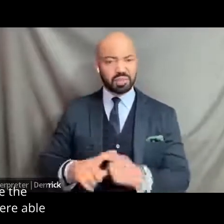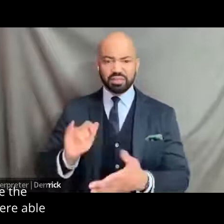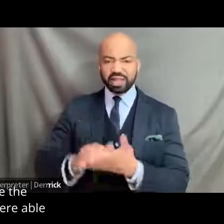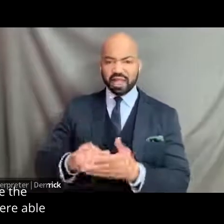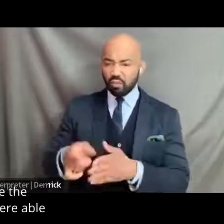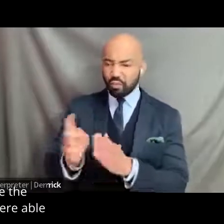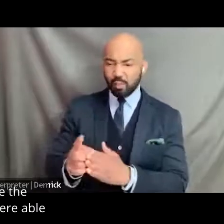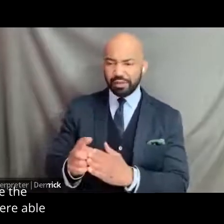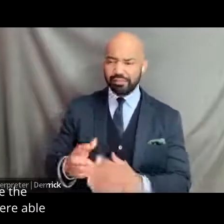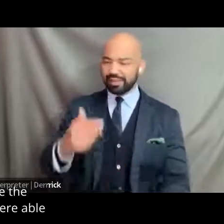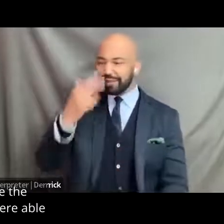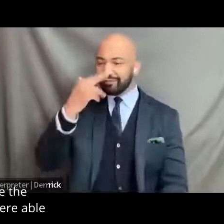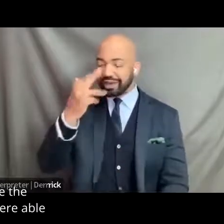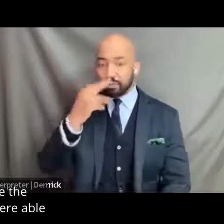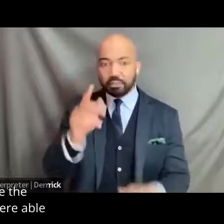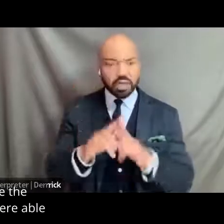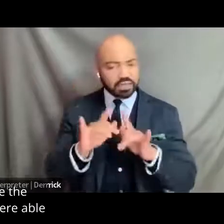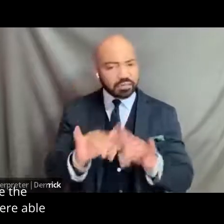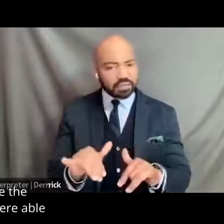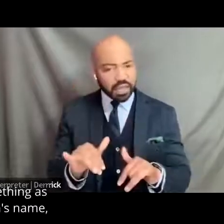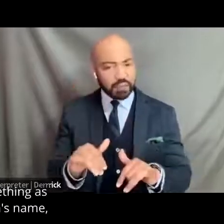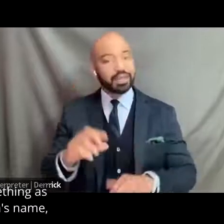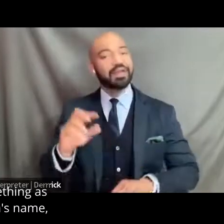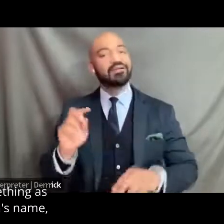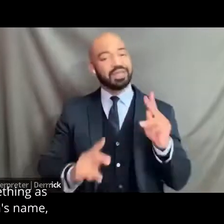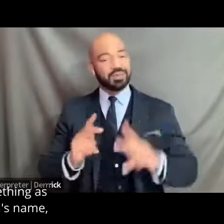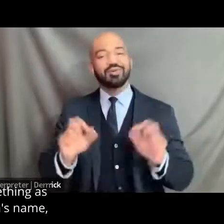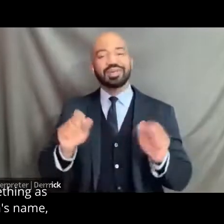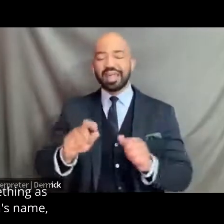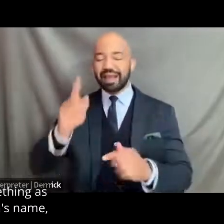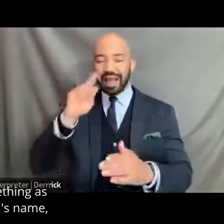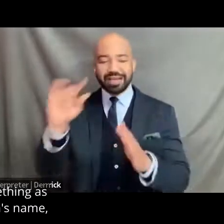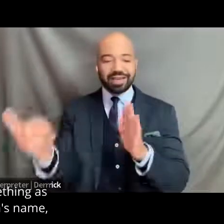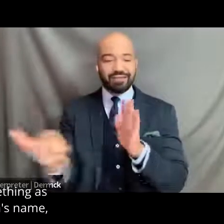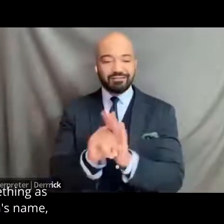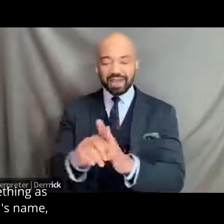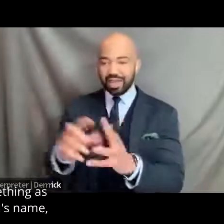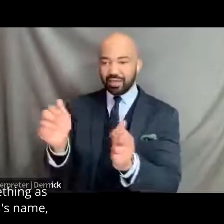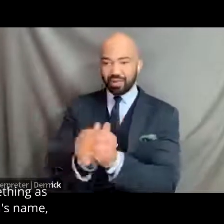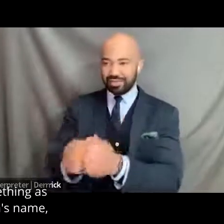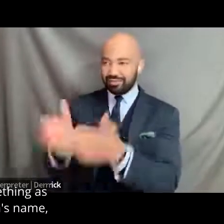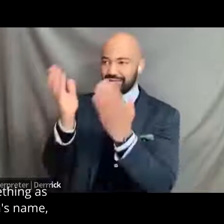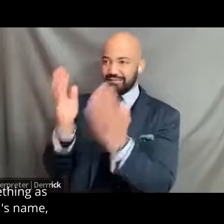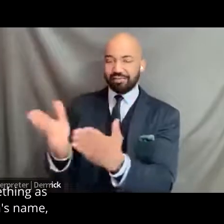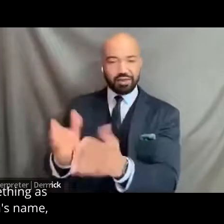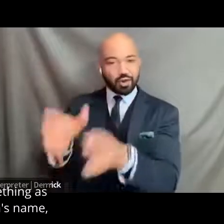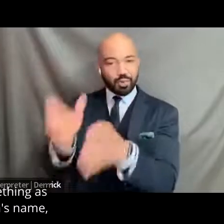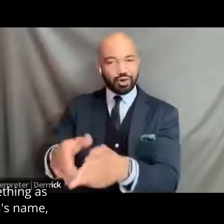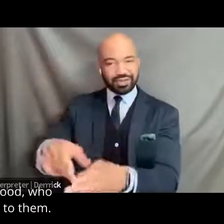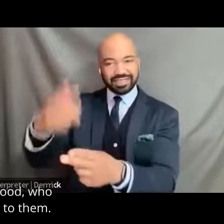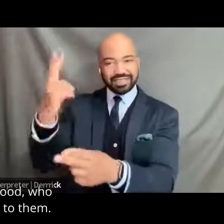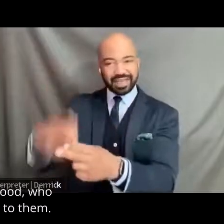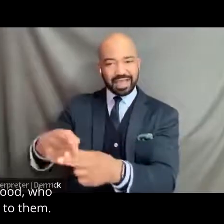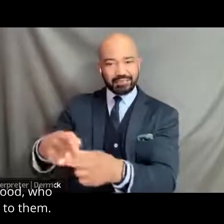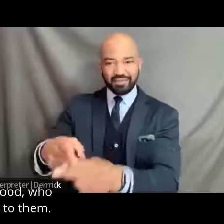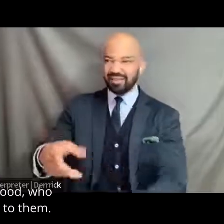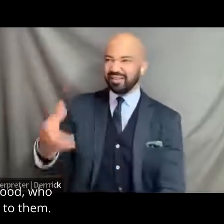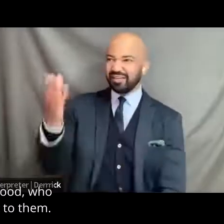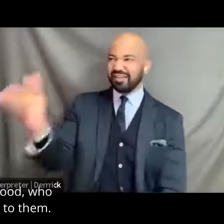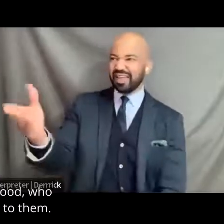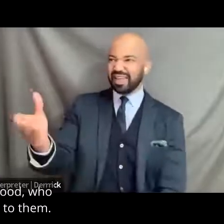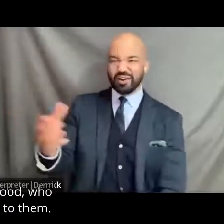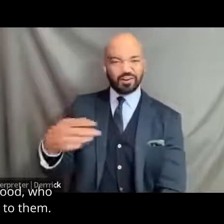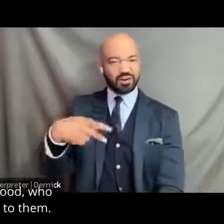it was really like the fact that people were able to identify to something as simple as a person's name a person's